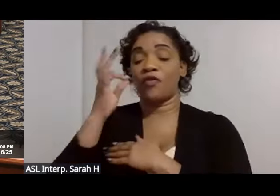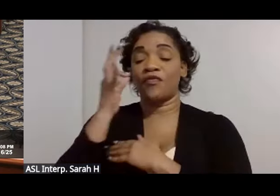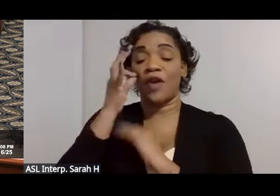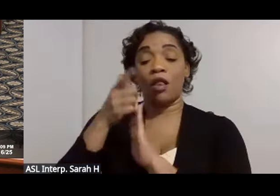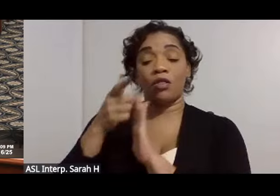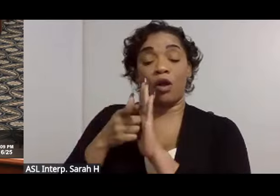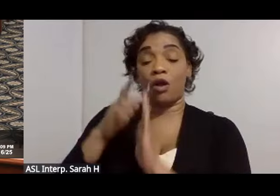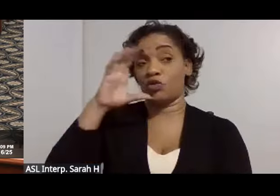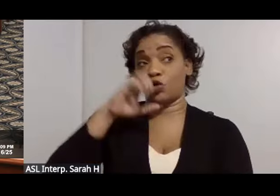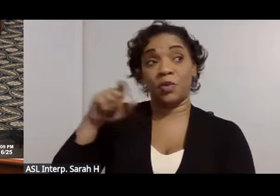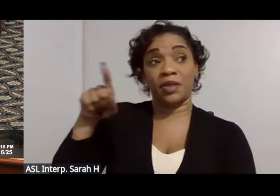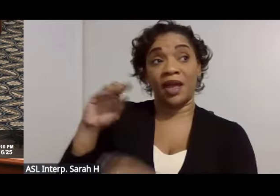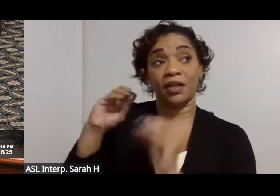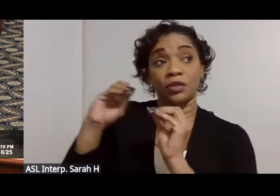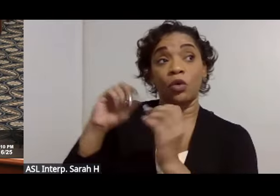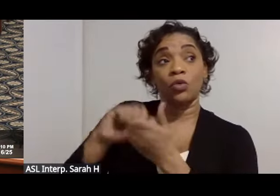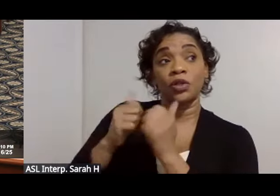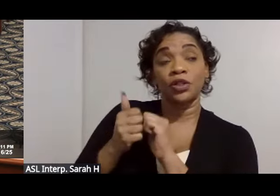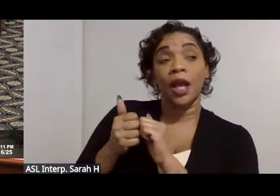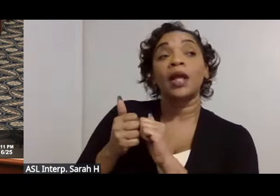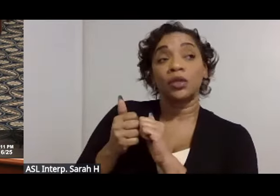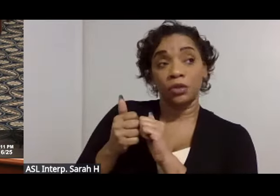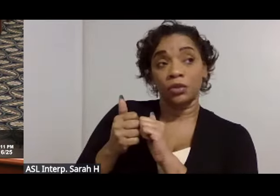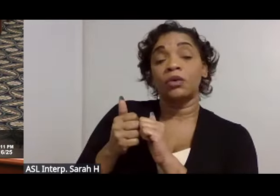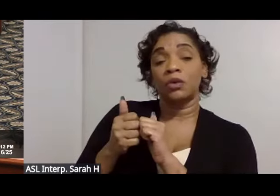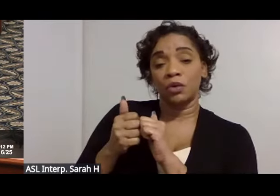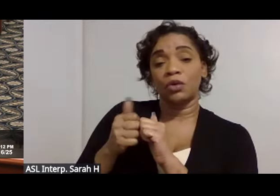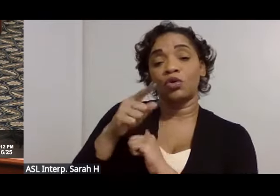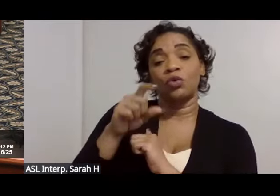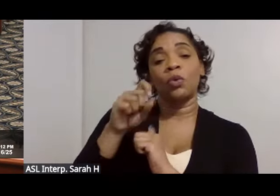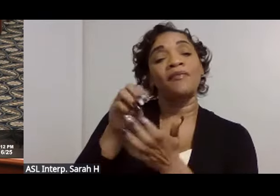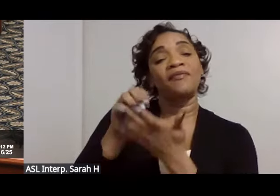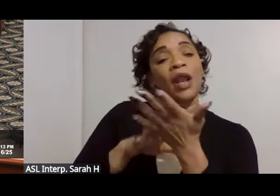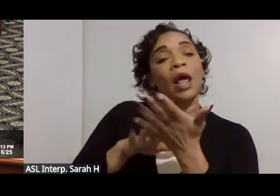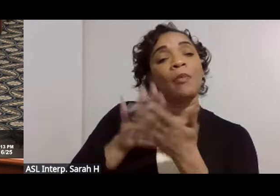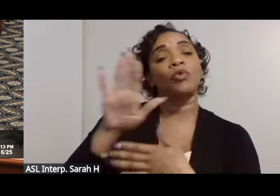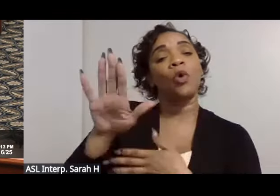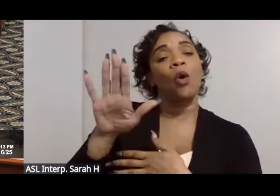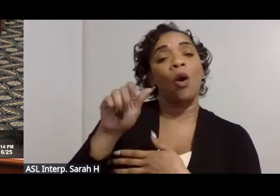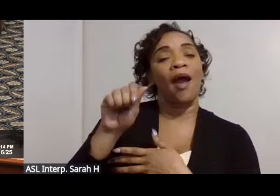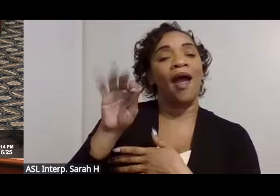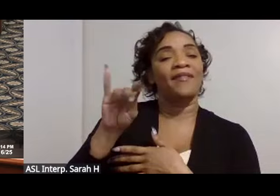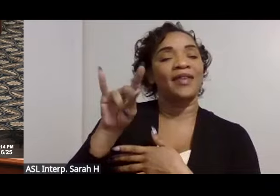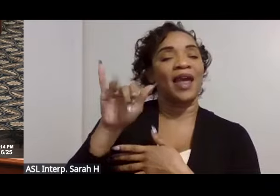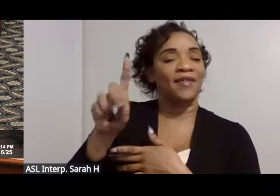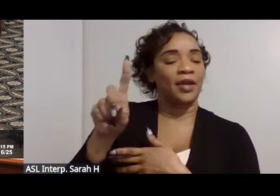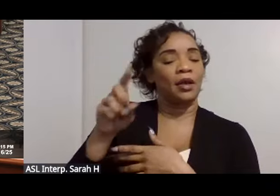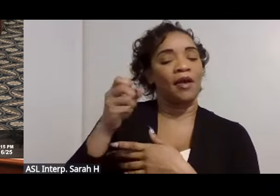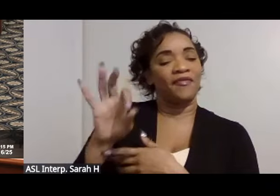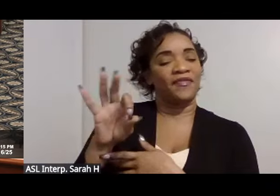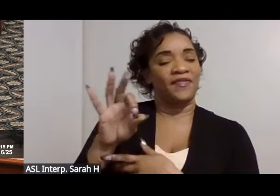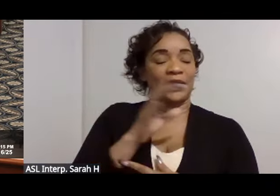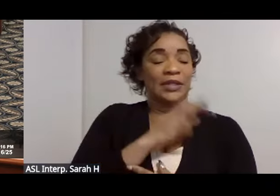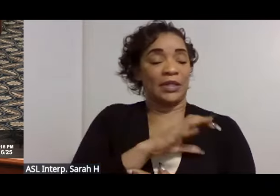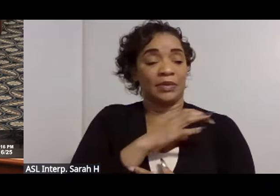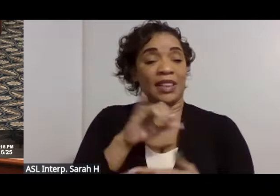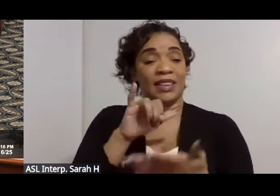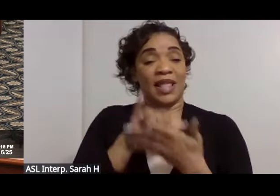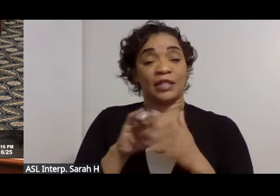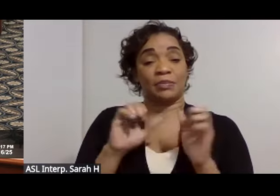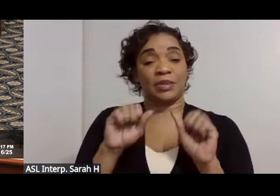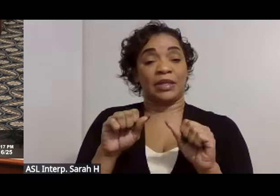law, it would be, you can fill out your affidavit of citizenship. So that's the potential inconsistency, but it's only for those